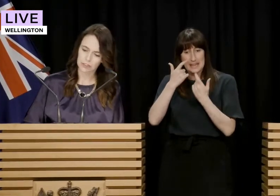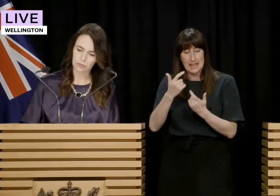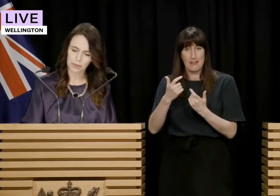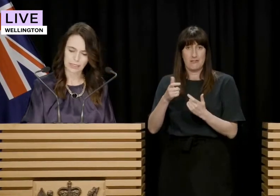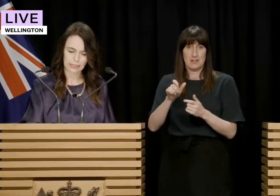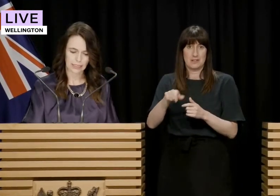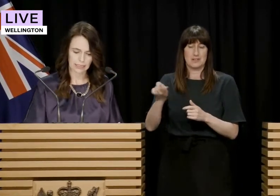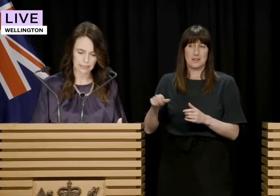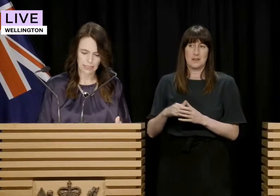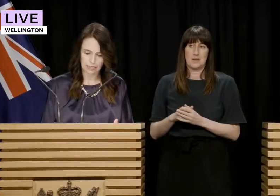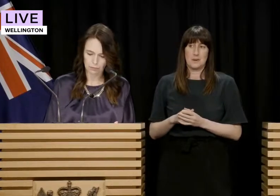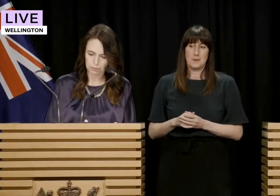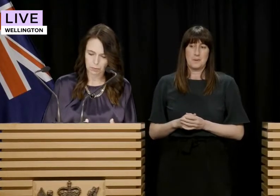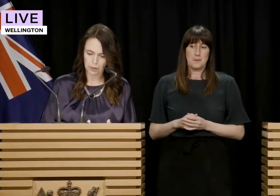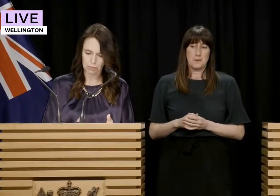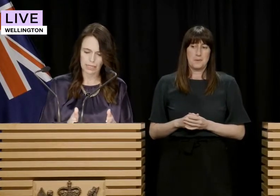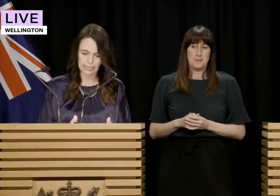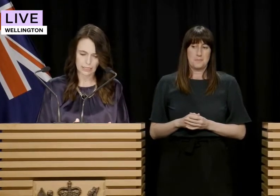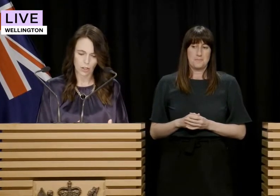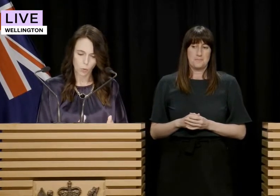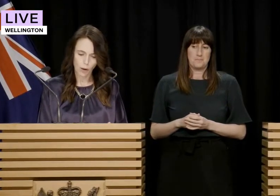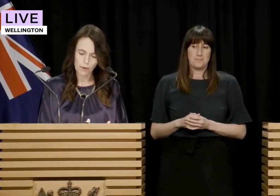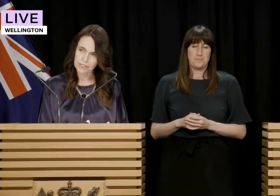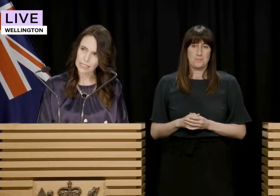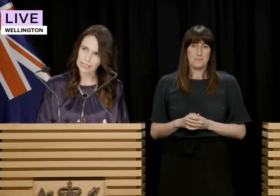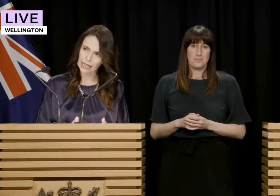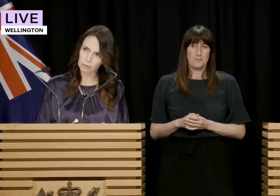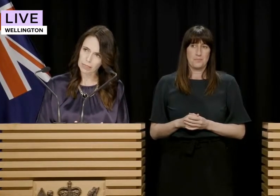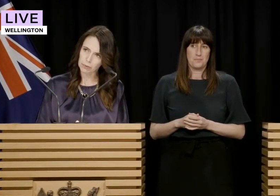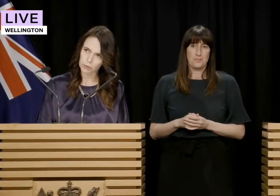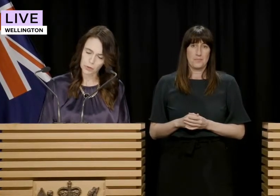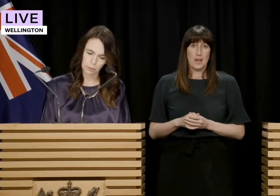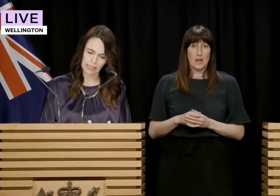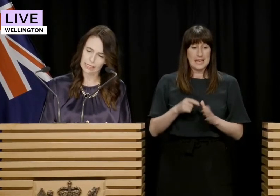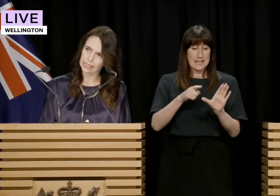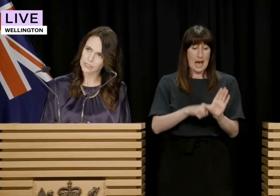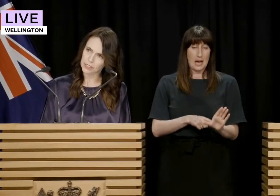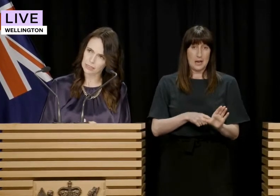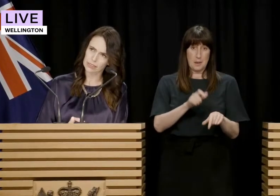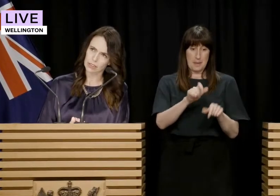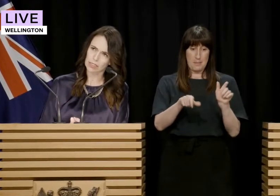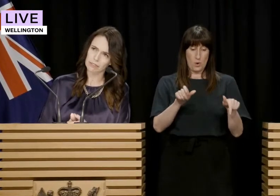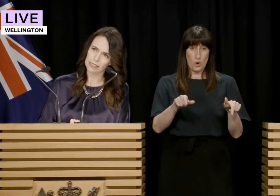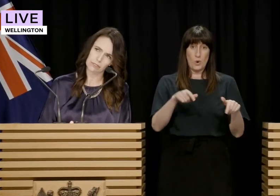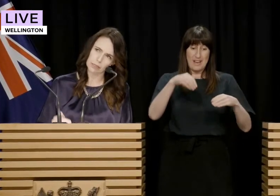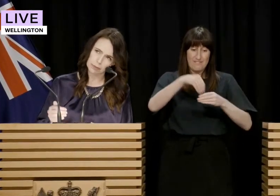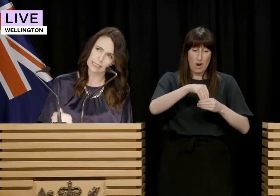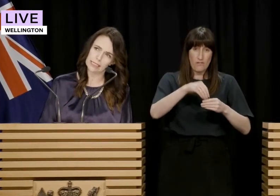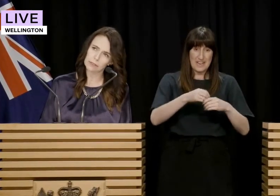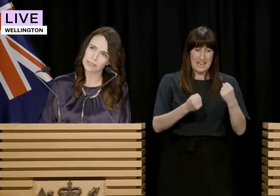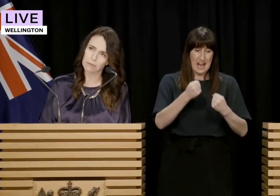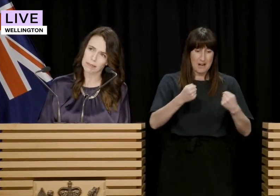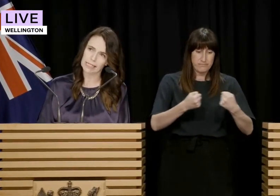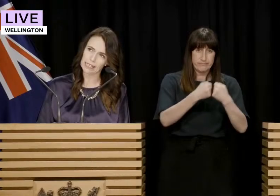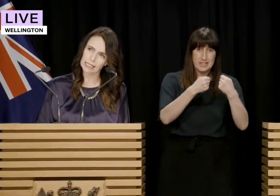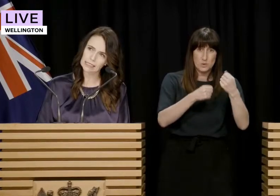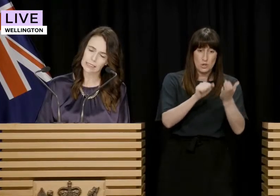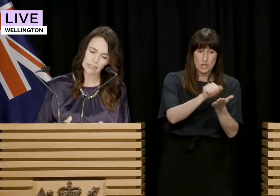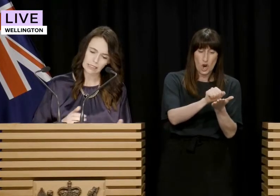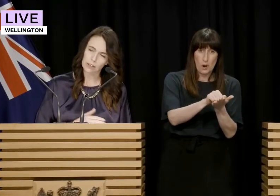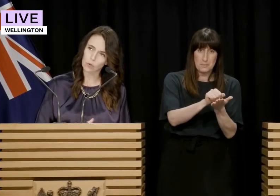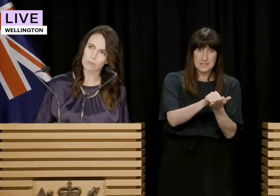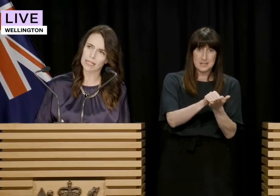make is that you've already seen us put in place where we've seen young people who have been engaging in this kind of activity, particularly when they've been